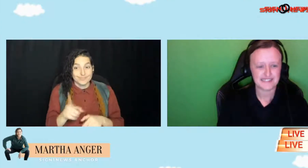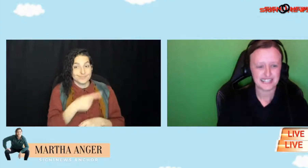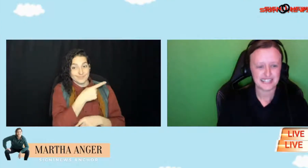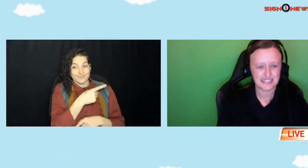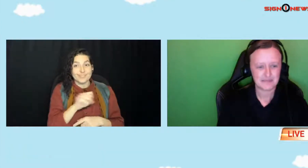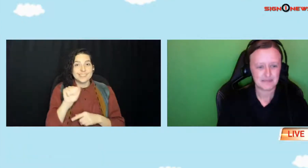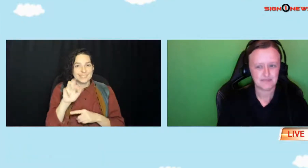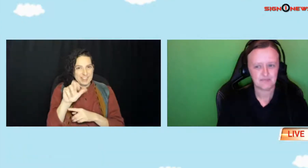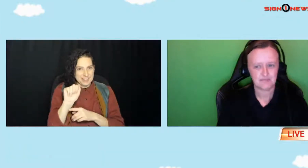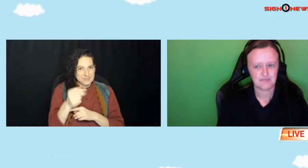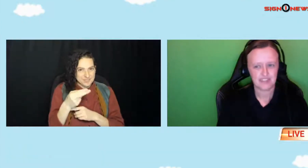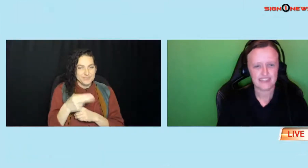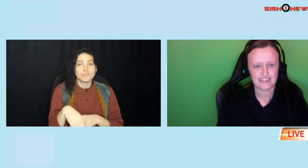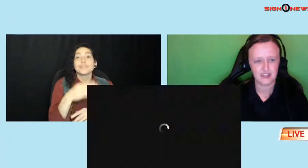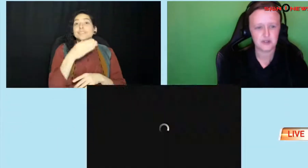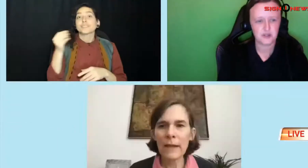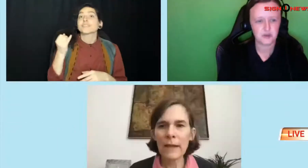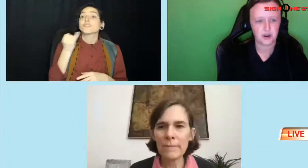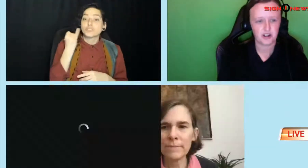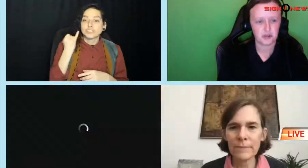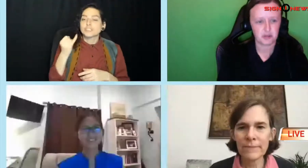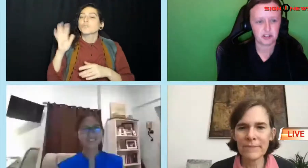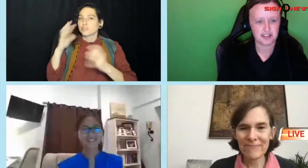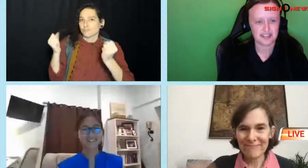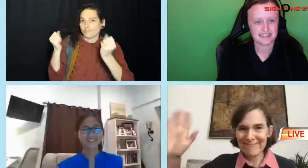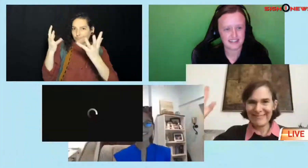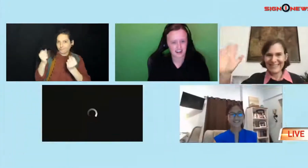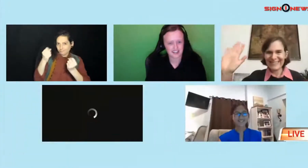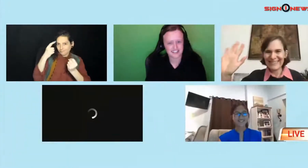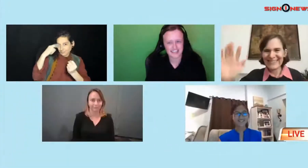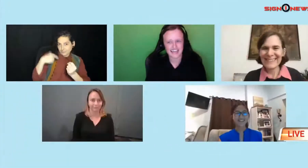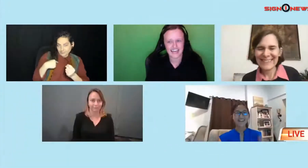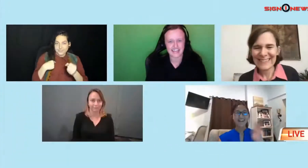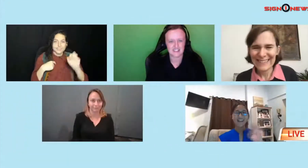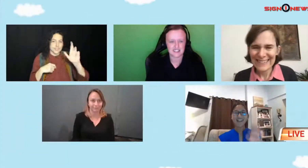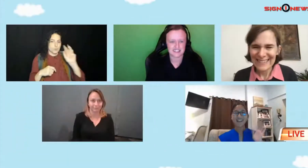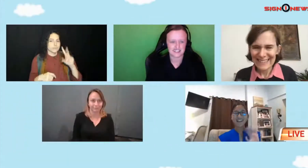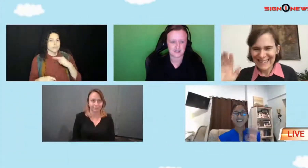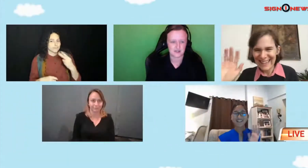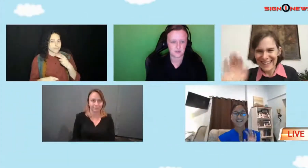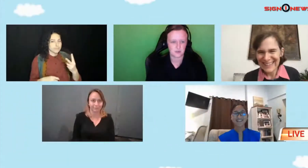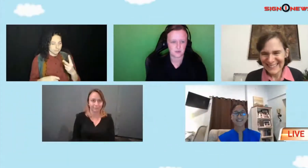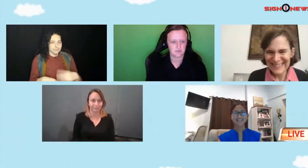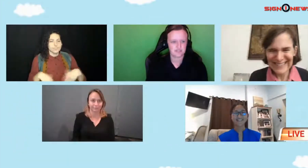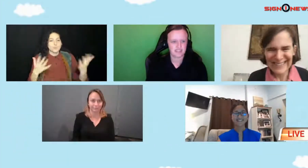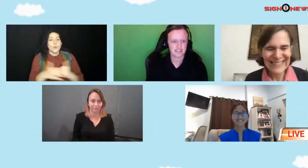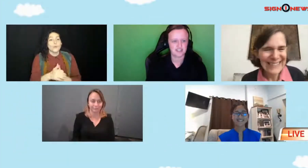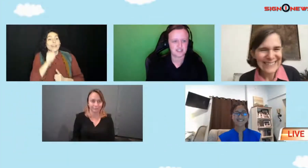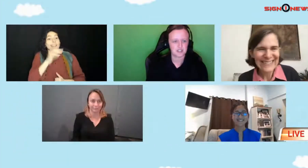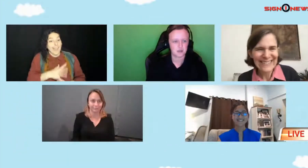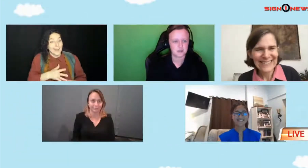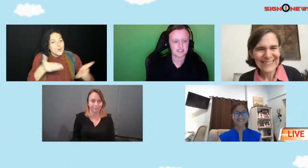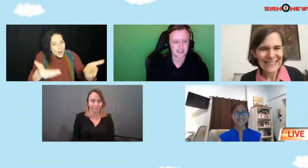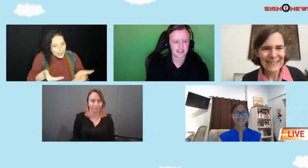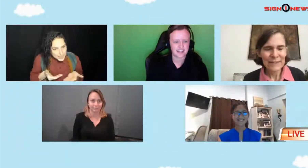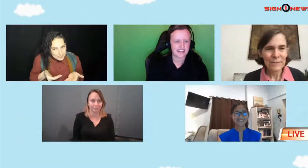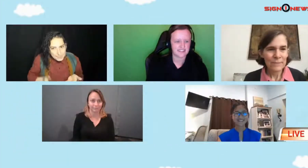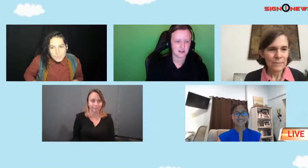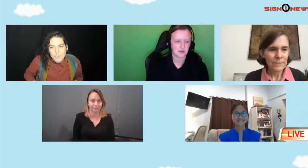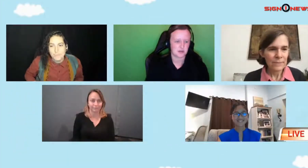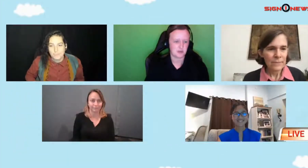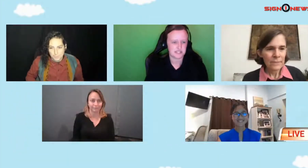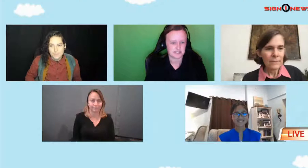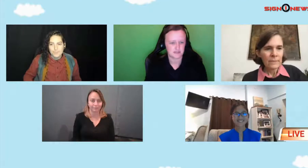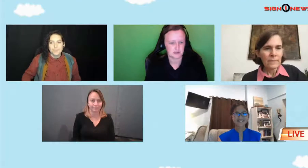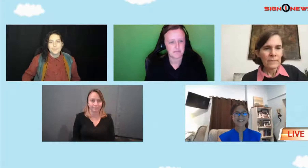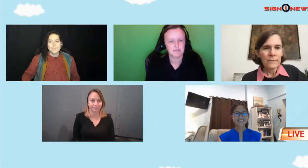Lexi Finnegan. And thank you to our interpreter, Sarah, and Jessica. Jessica will be signing, and Sarah